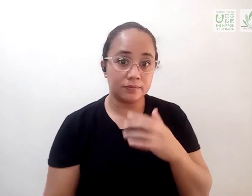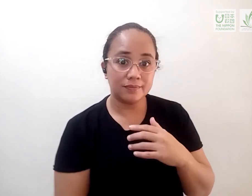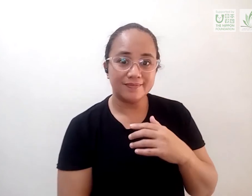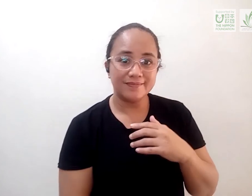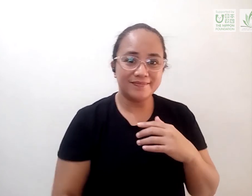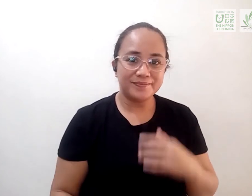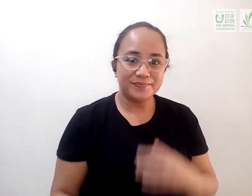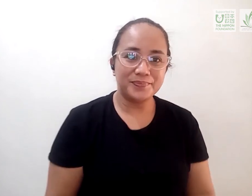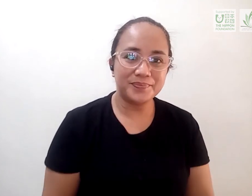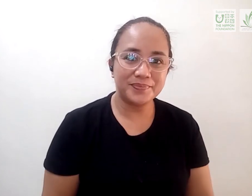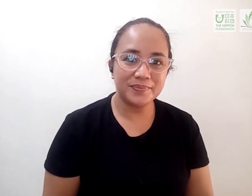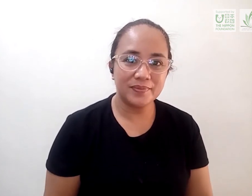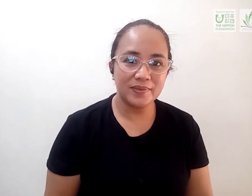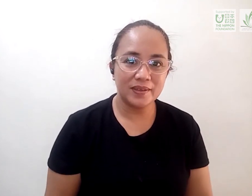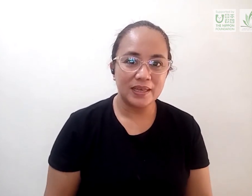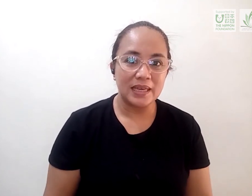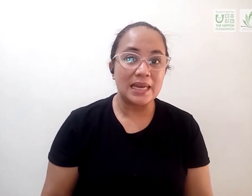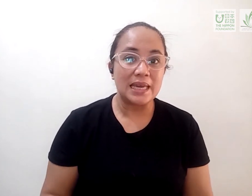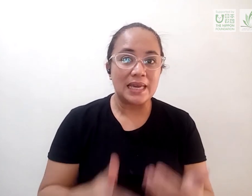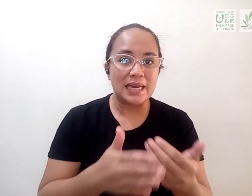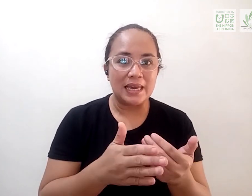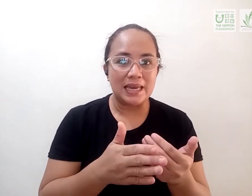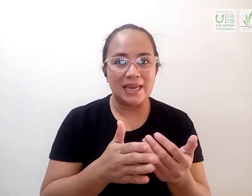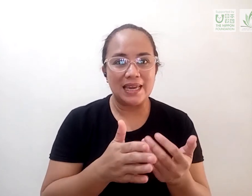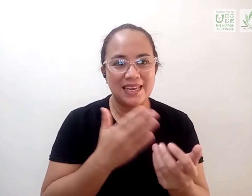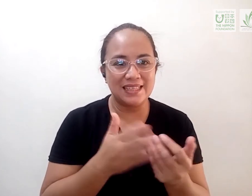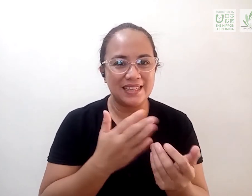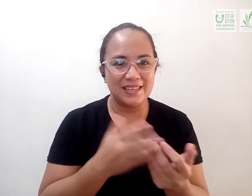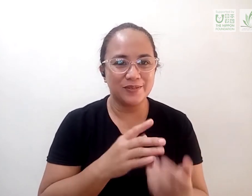So much easier to do in person.